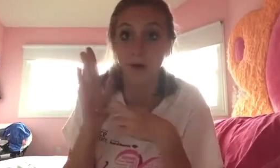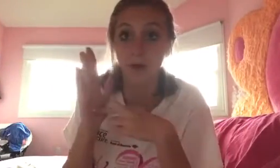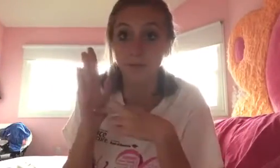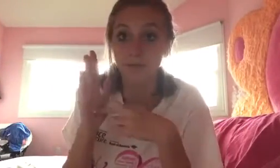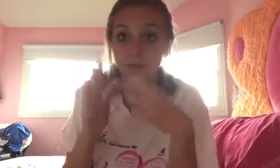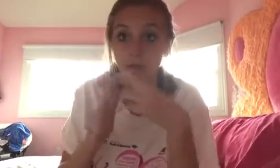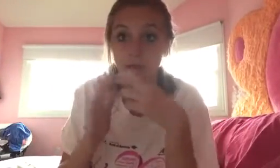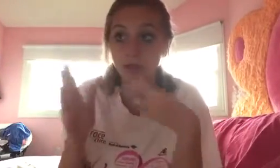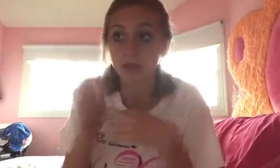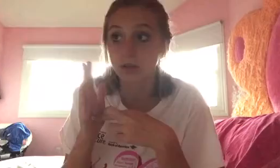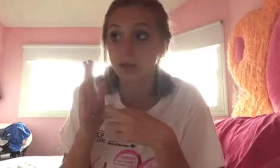palm.